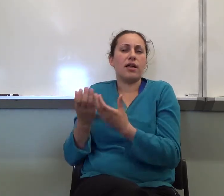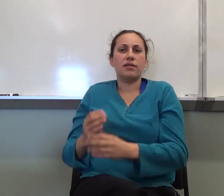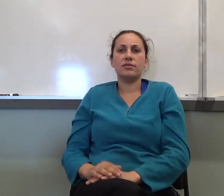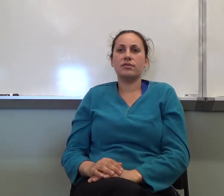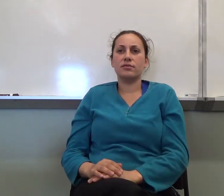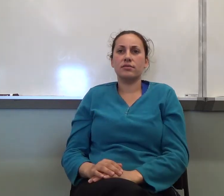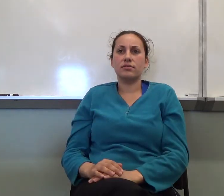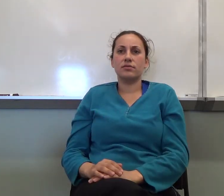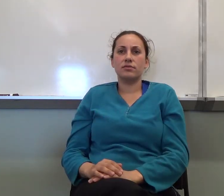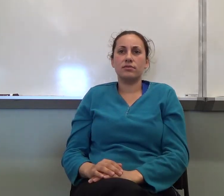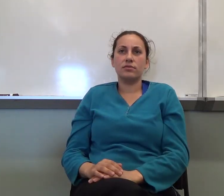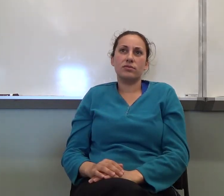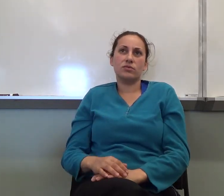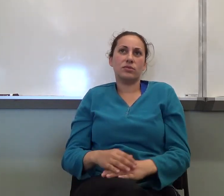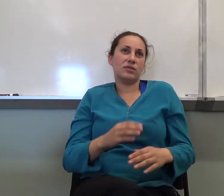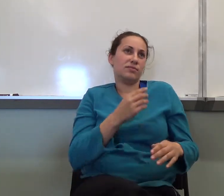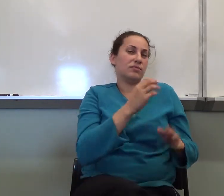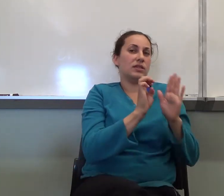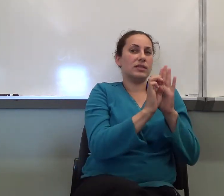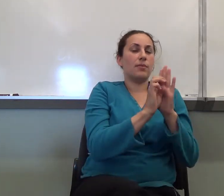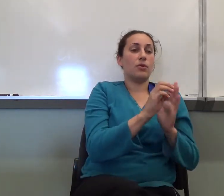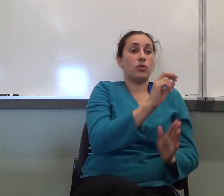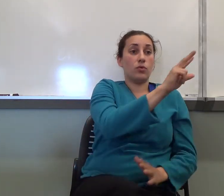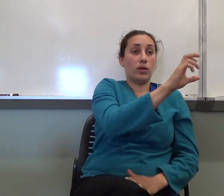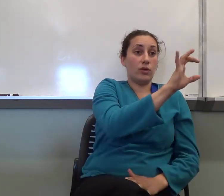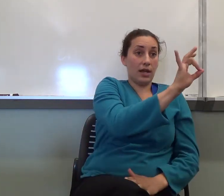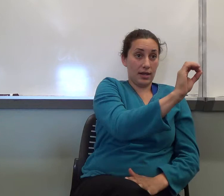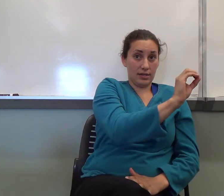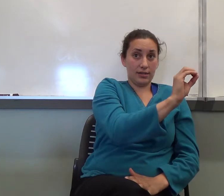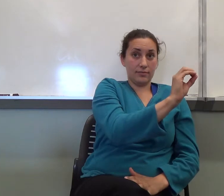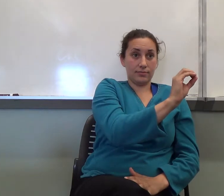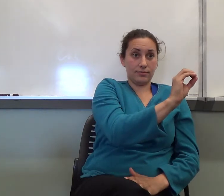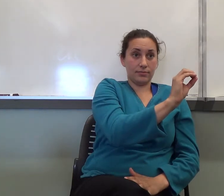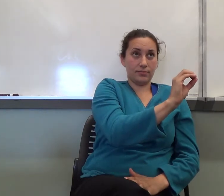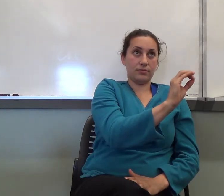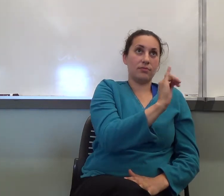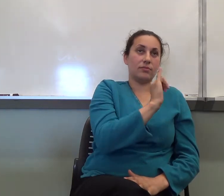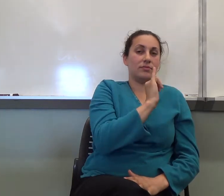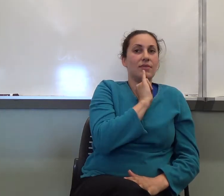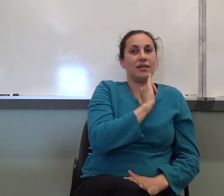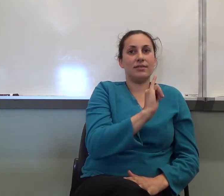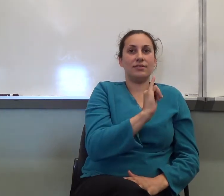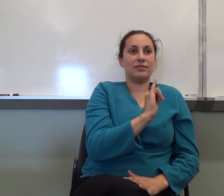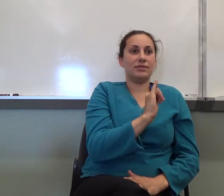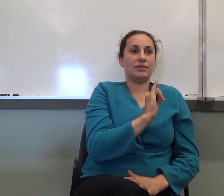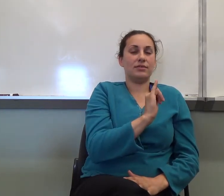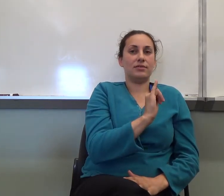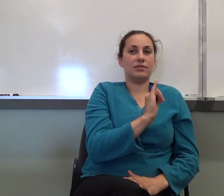We could say something like this. 380 is 12%